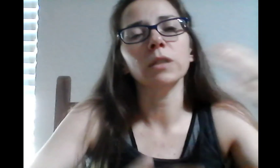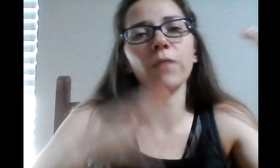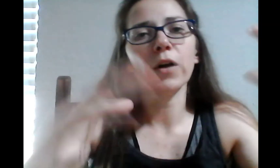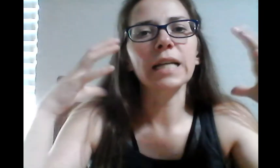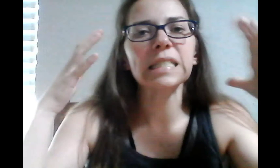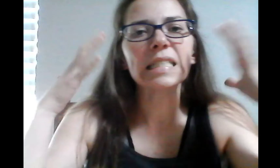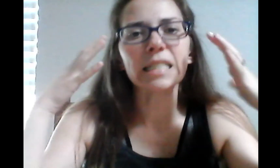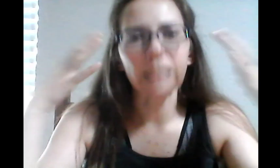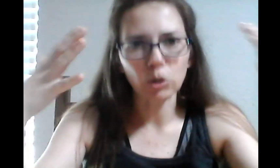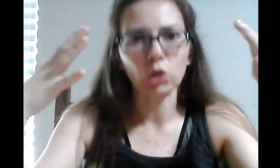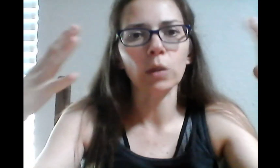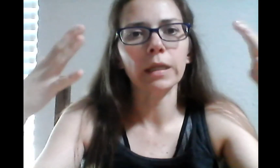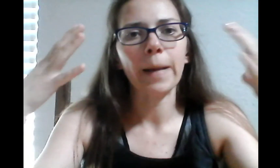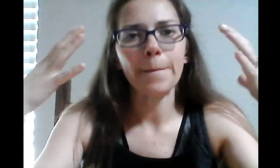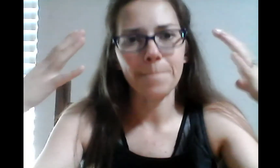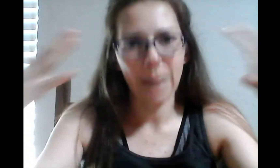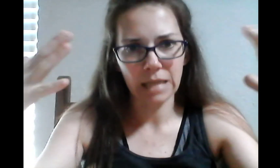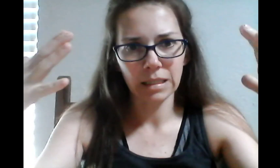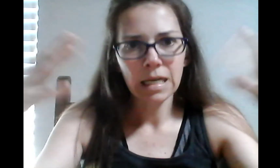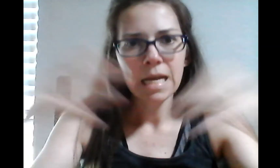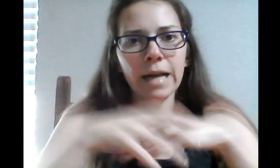very conceptually based. It is